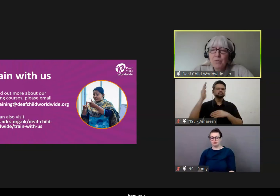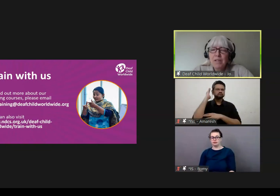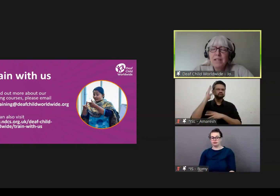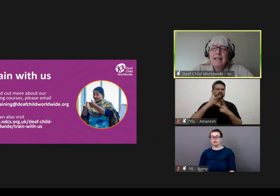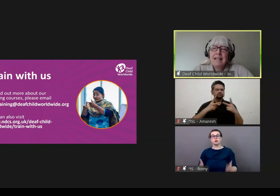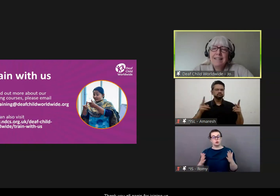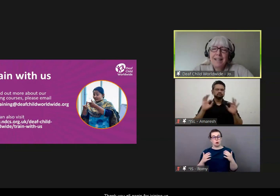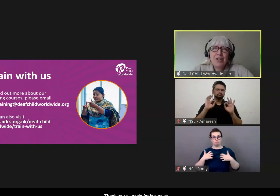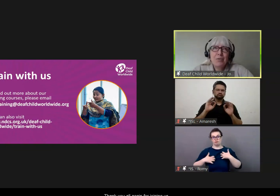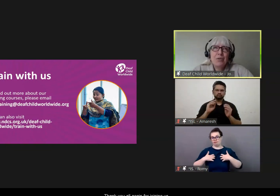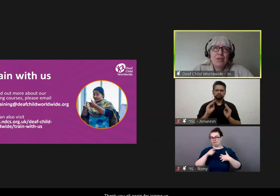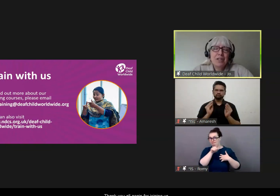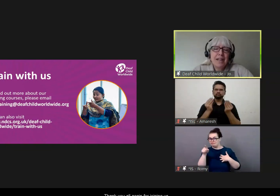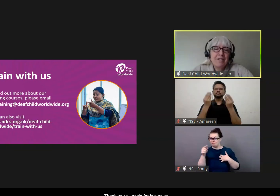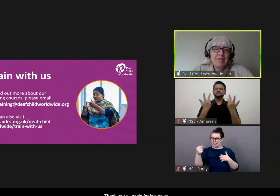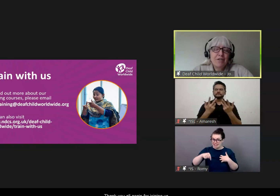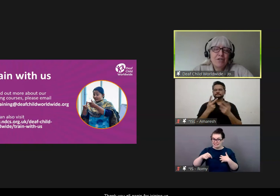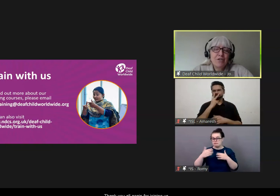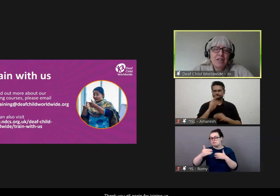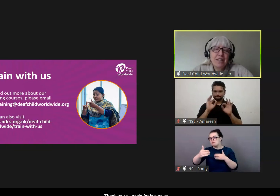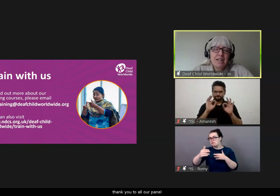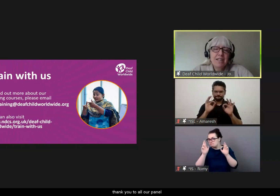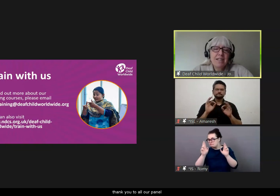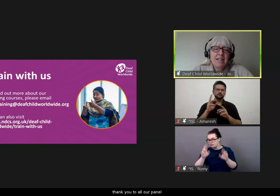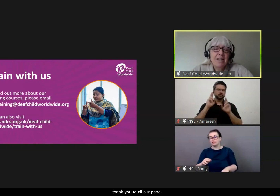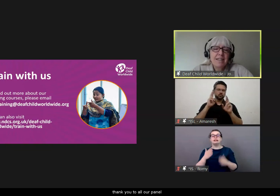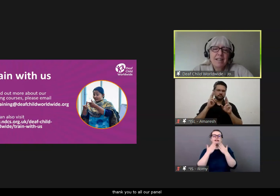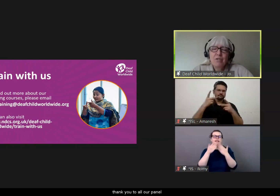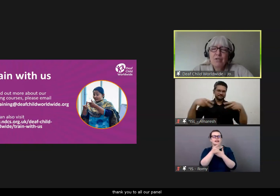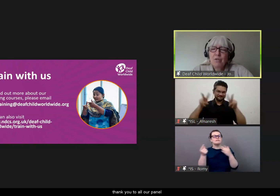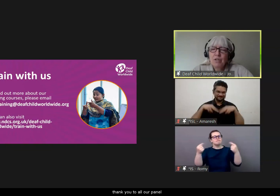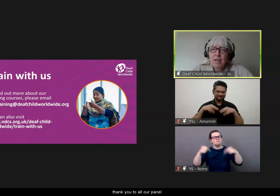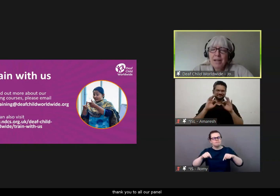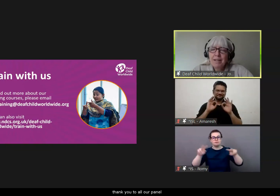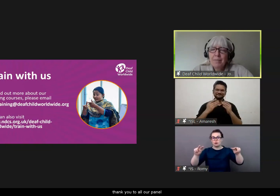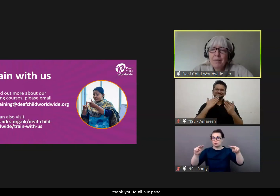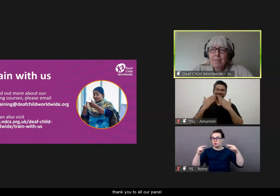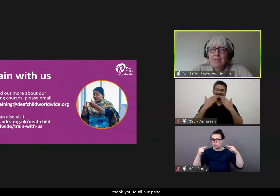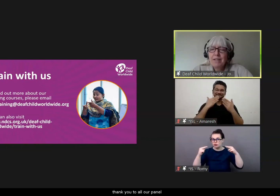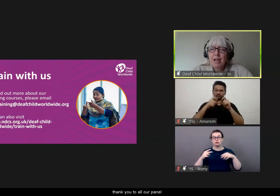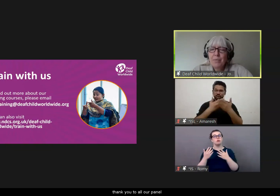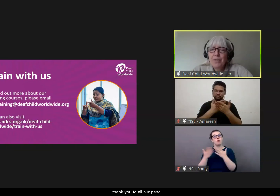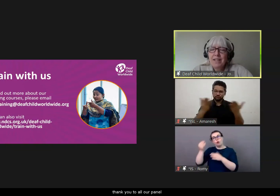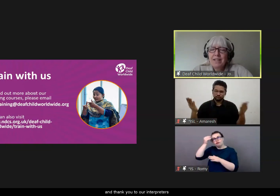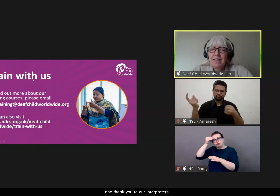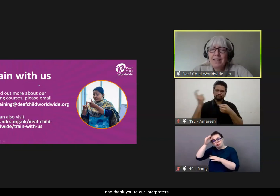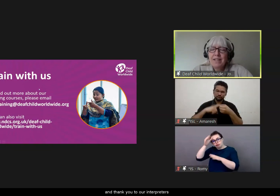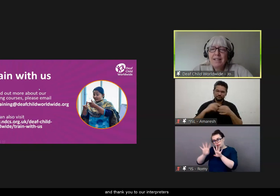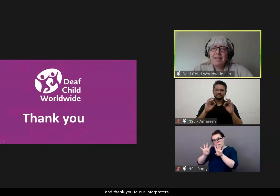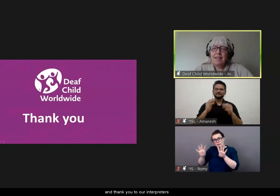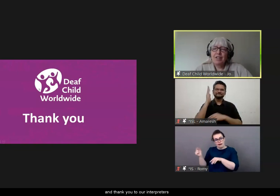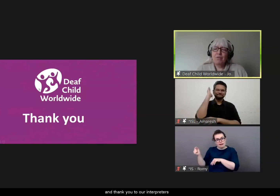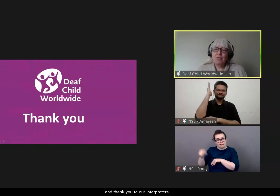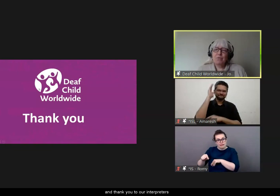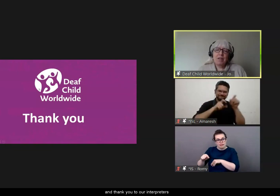you. Thank you all again for joining us. Thank you to all our panel members and our presenters.